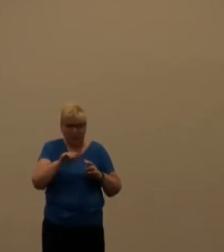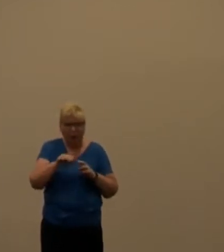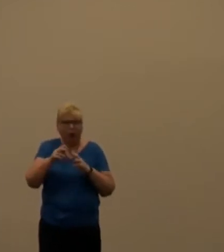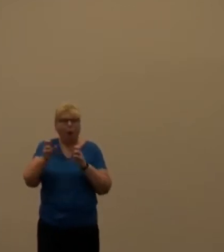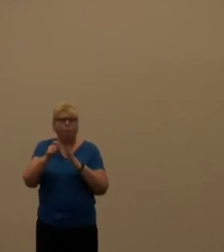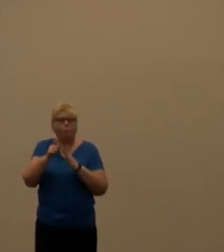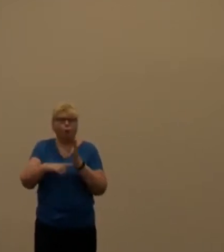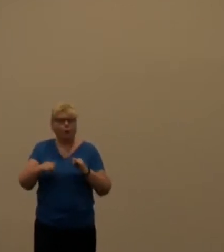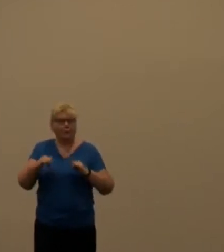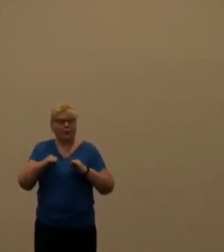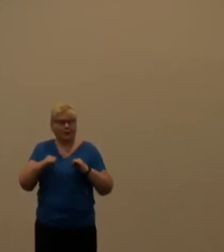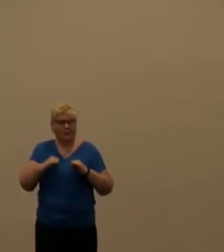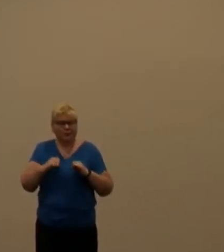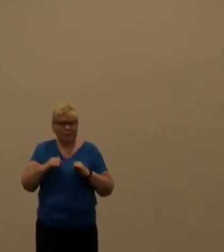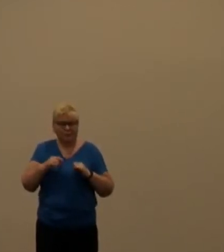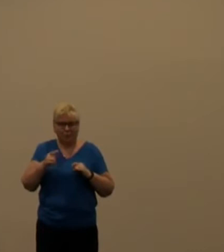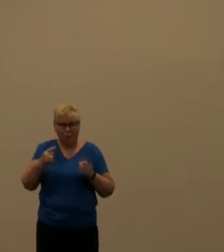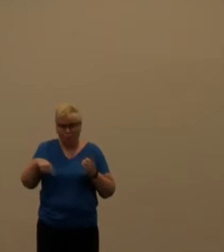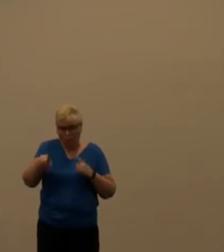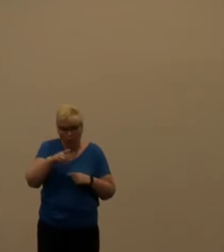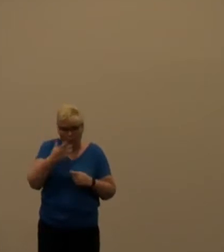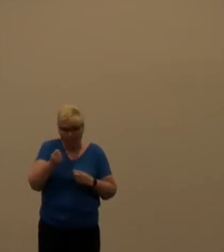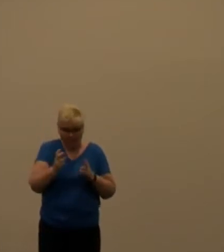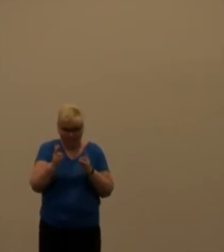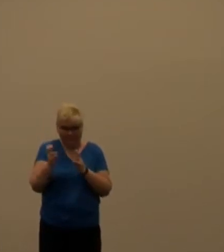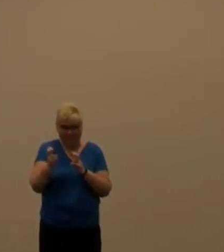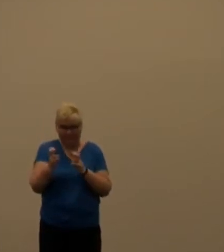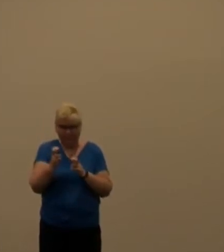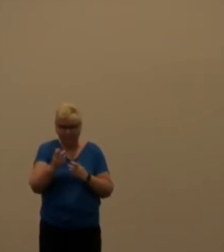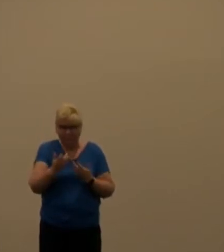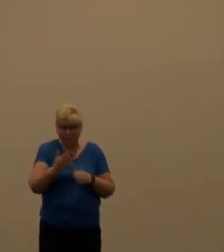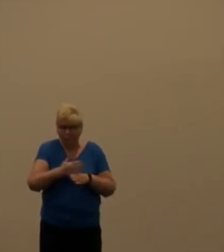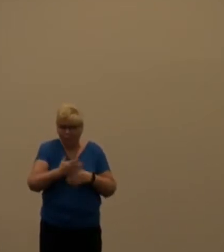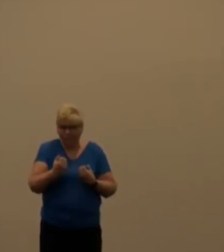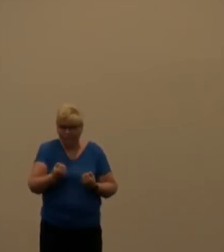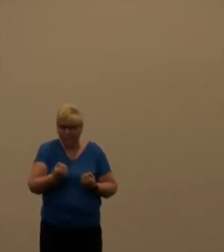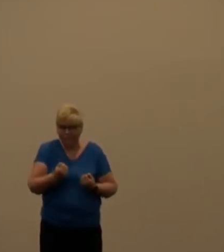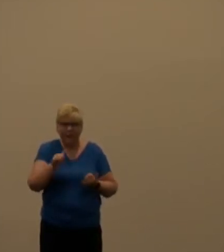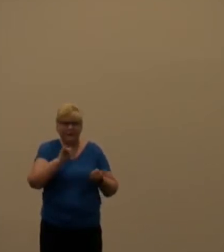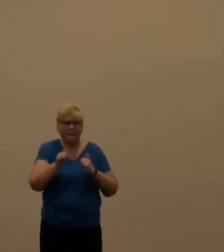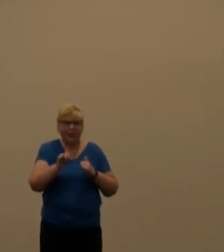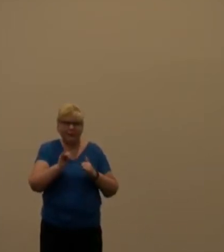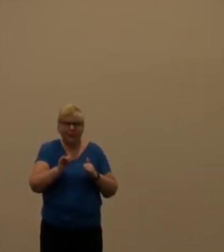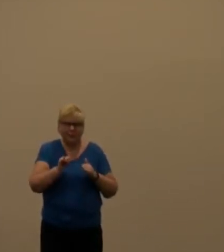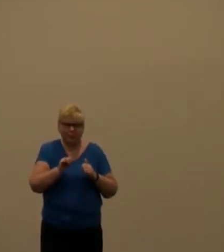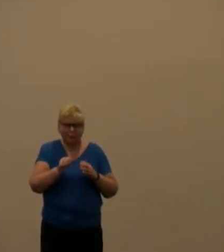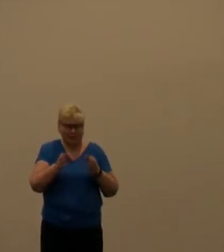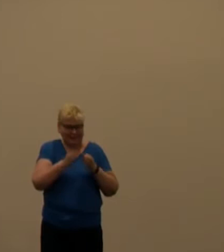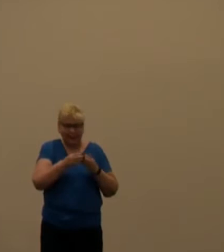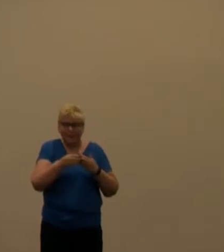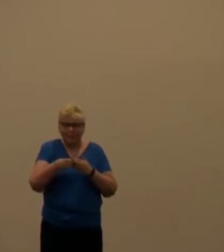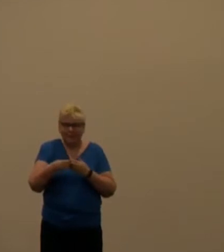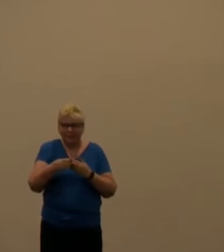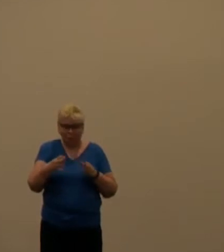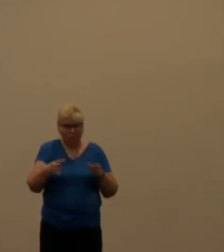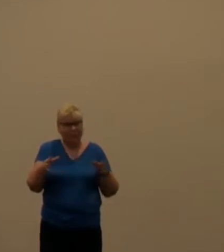have a title, we all have a title. So sometimes just normal team lead is a better task to go.